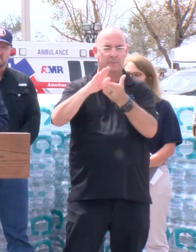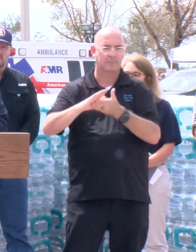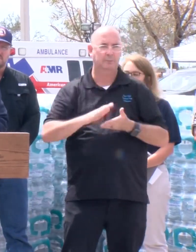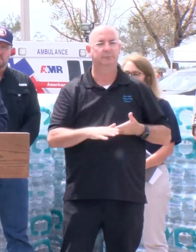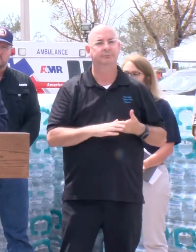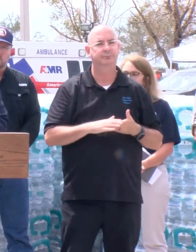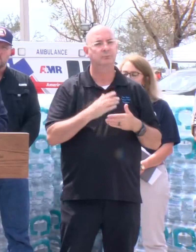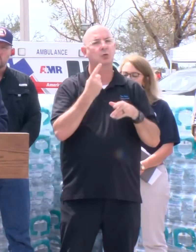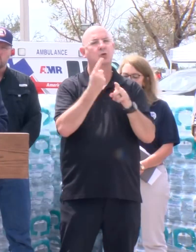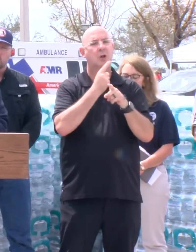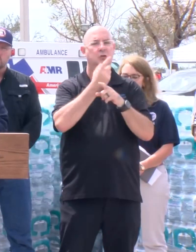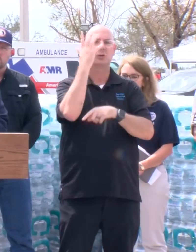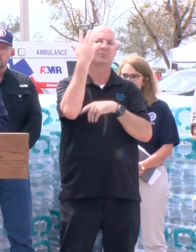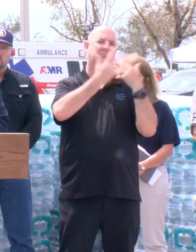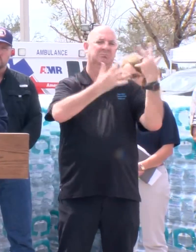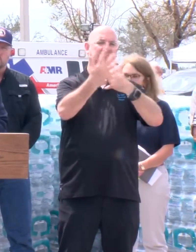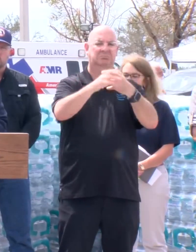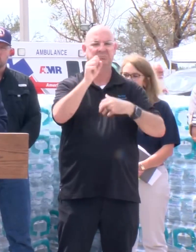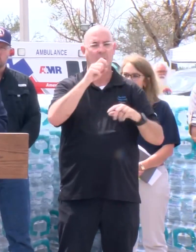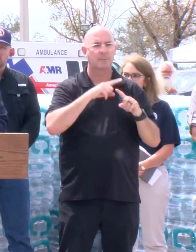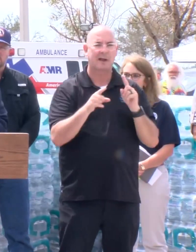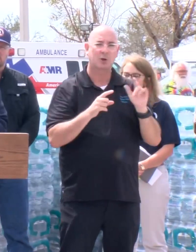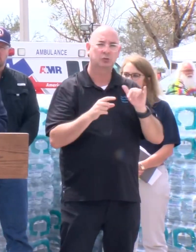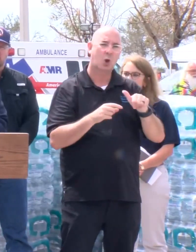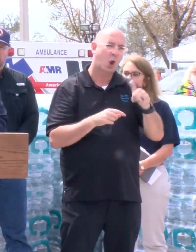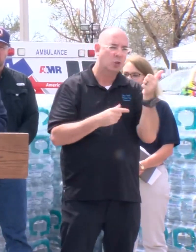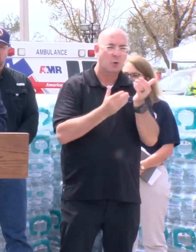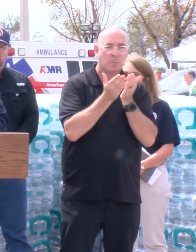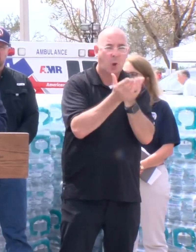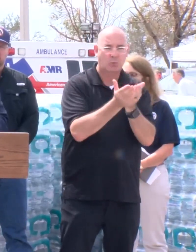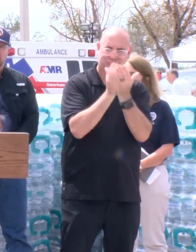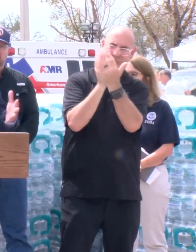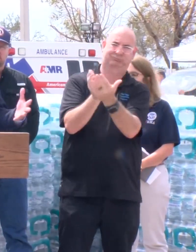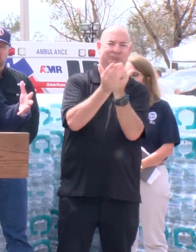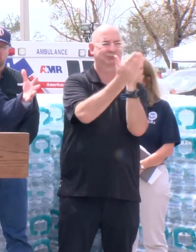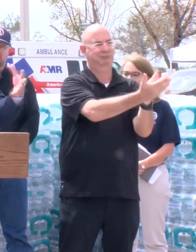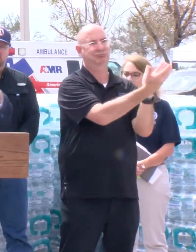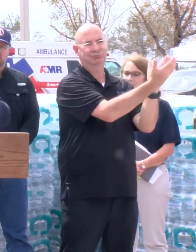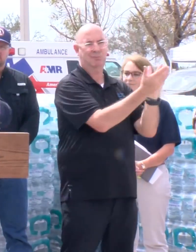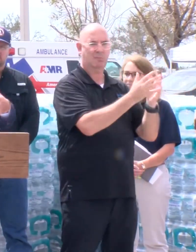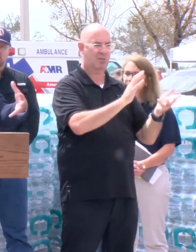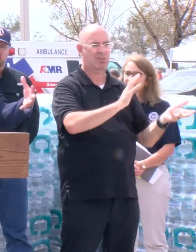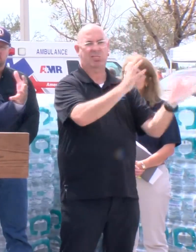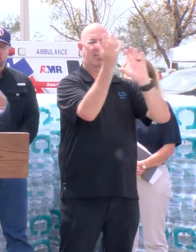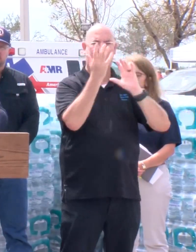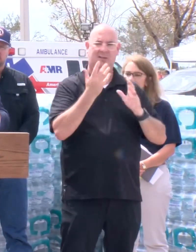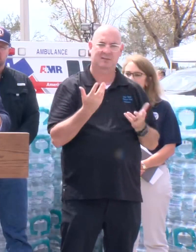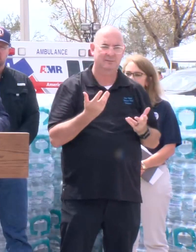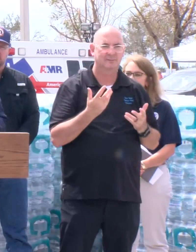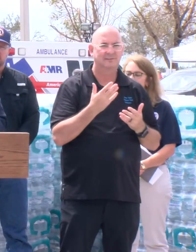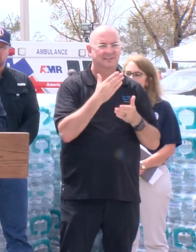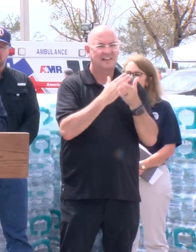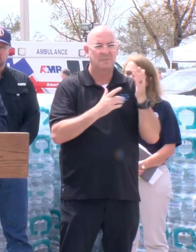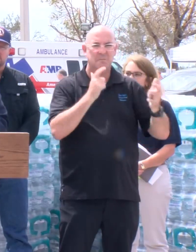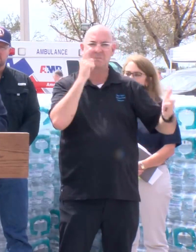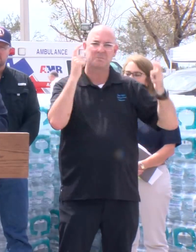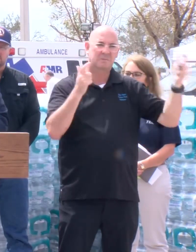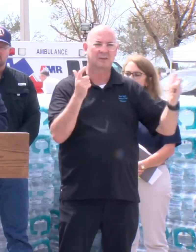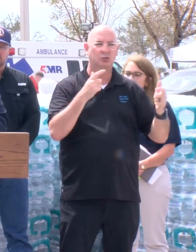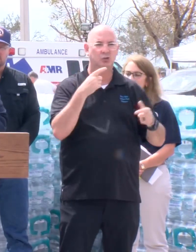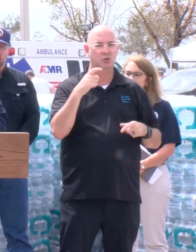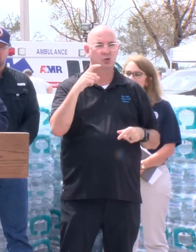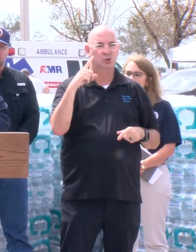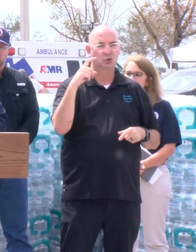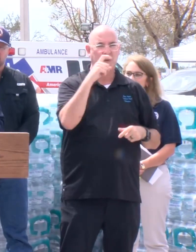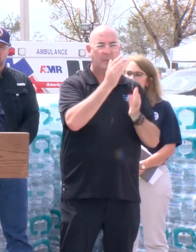You also have massive numbers of vessels that, I mean, some of them, you have like these shrimp boats that are just like in a pile. Some